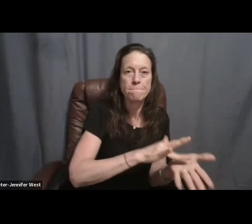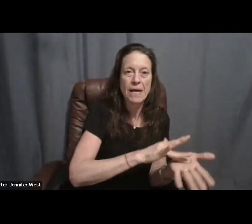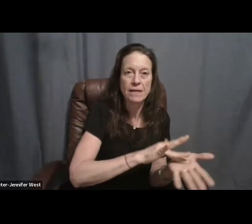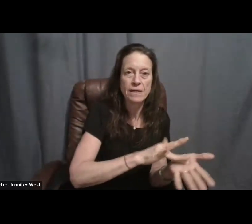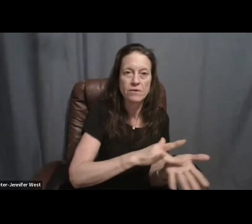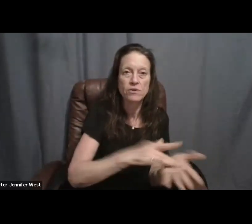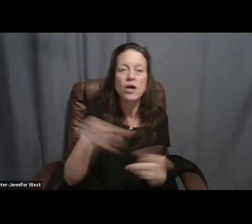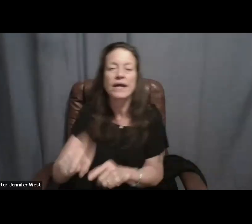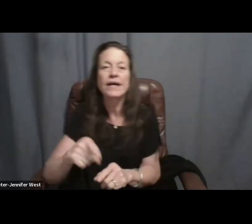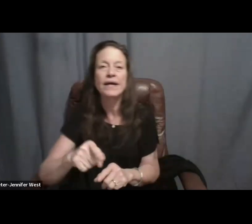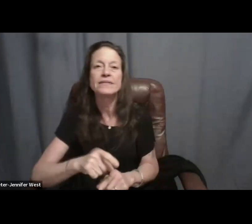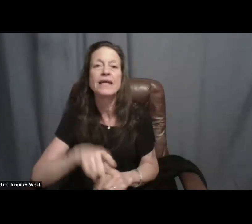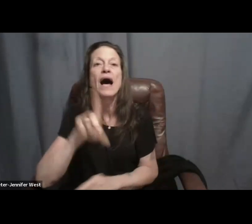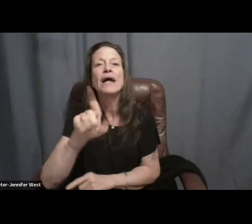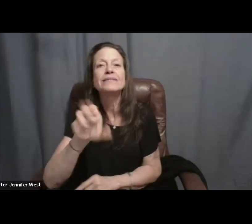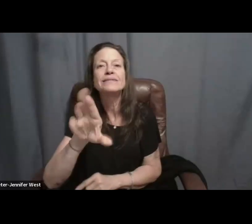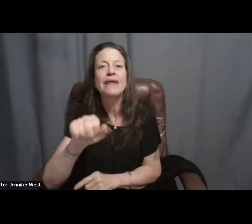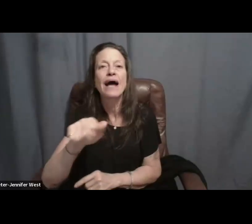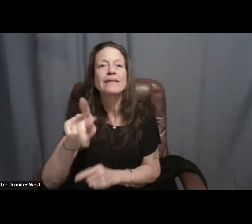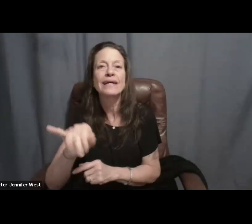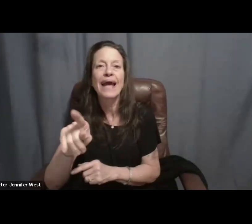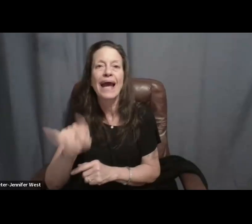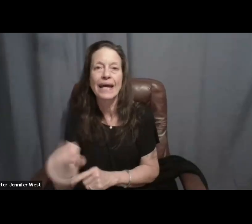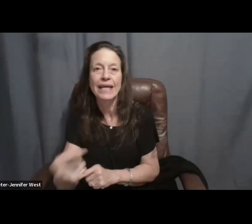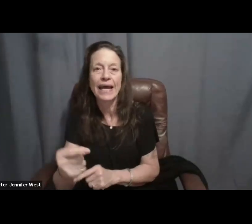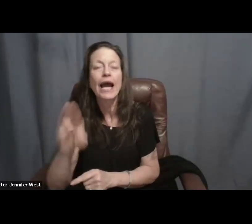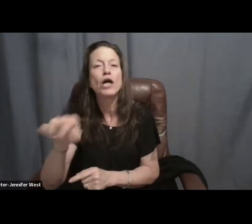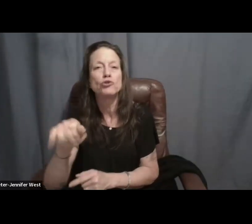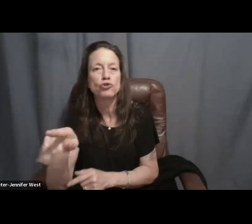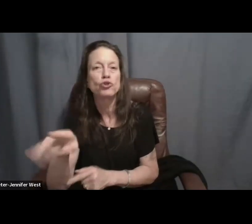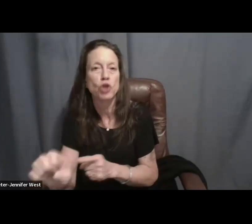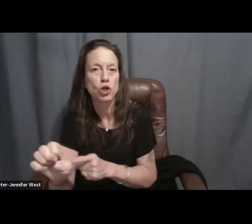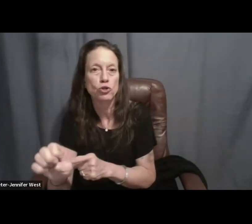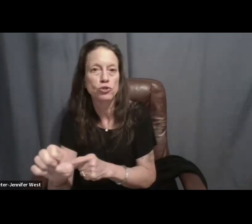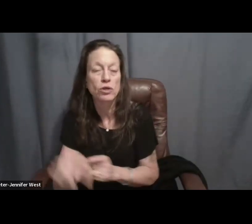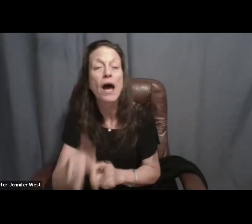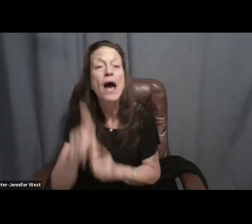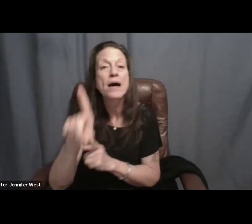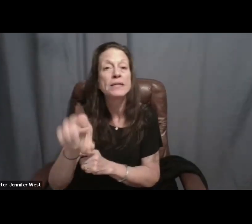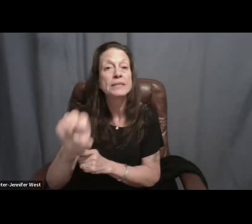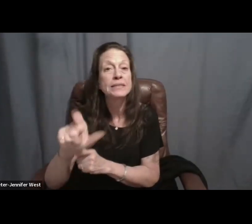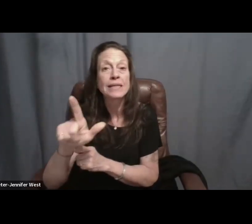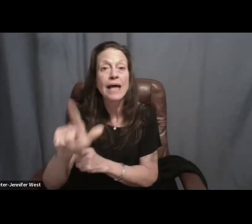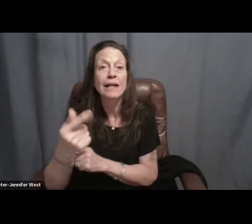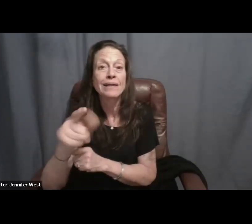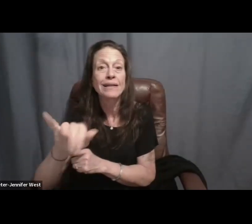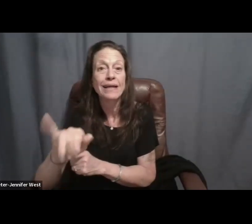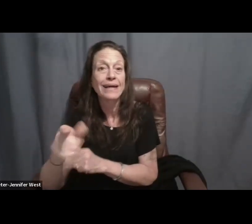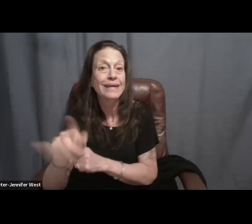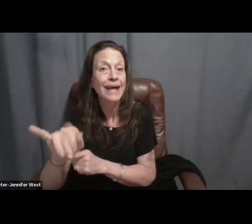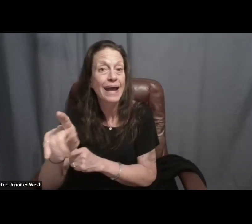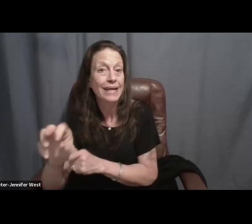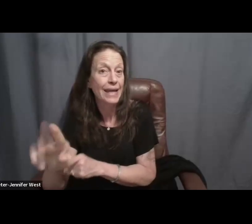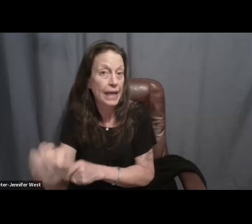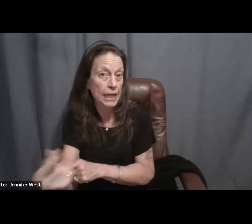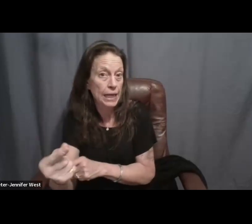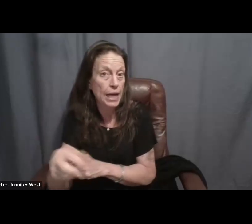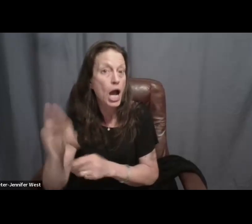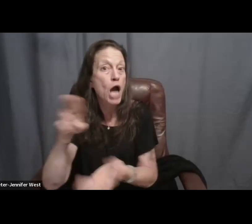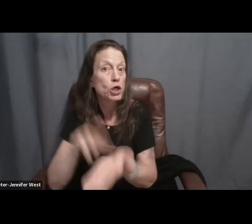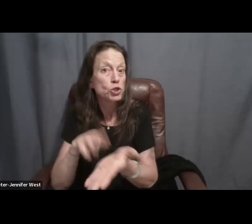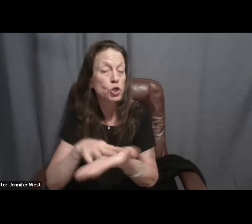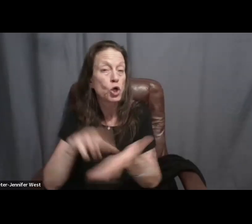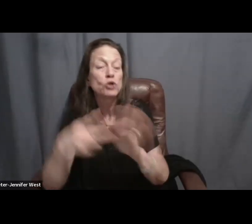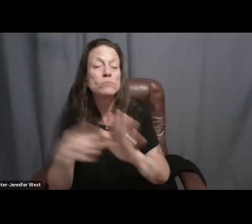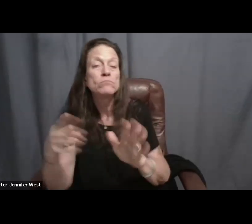delegating nurse. So it's not that Timmy has a nurse hand in hand on staff, but we have somebody who essentially, because